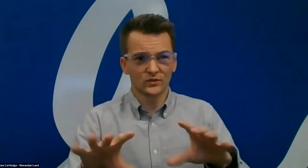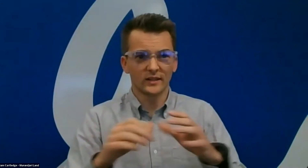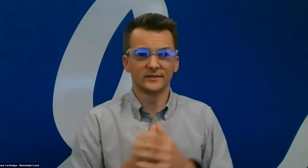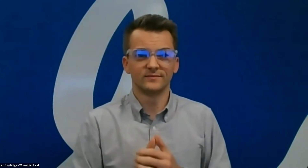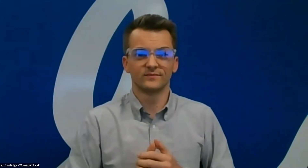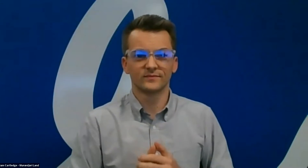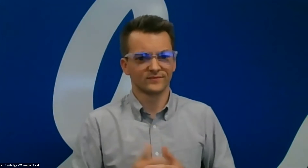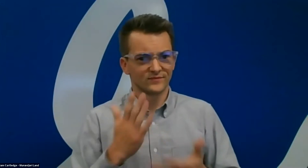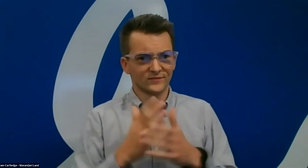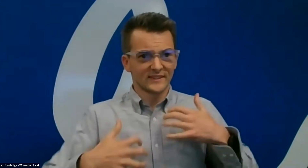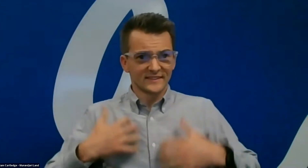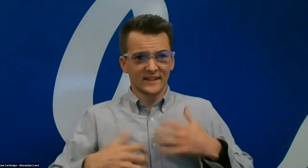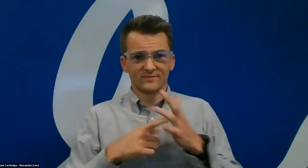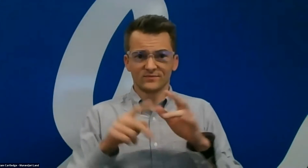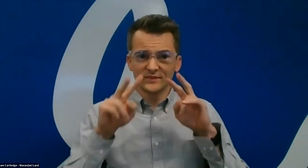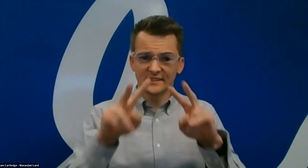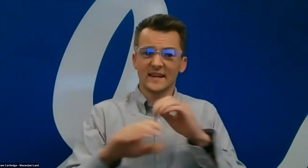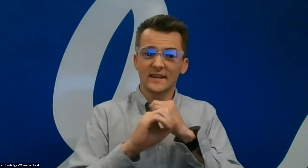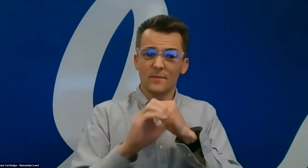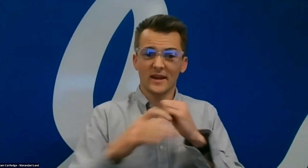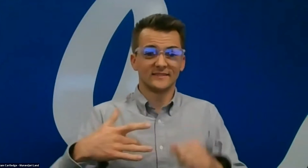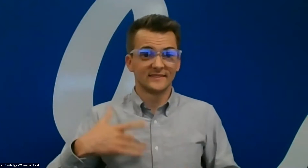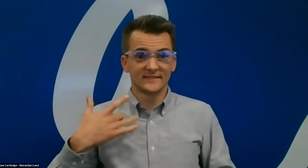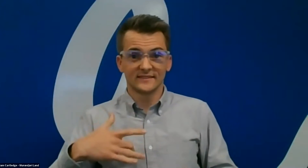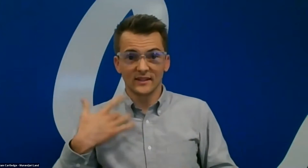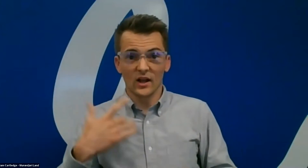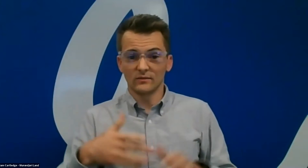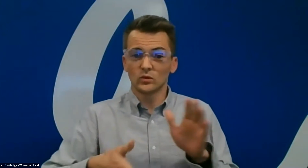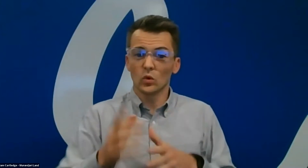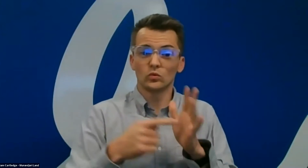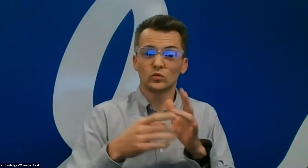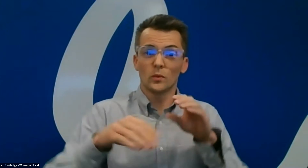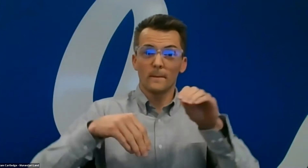community. And it's not just in Victoria, it's nationally.